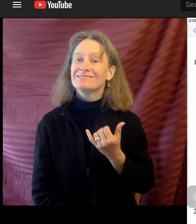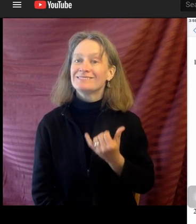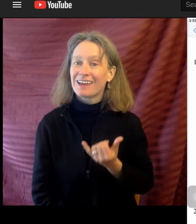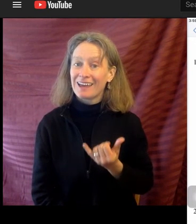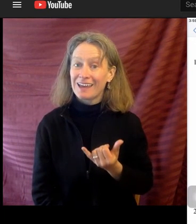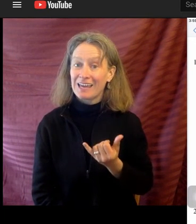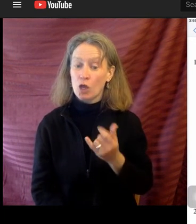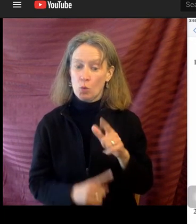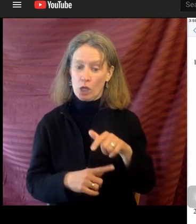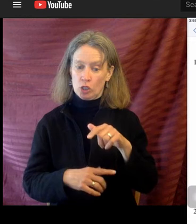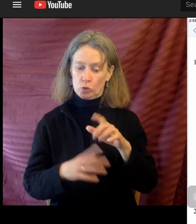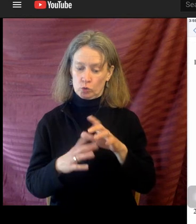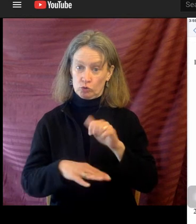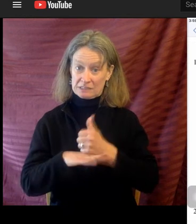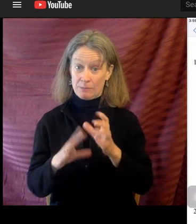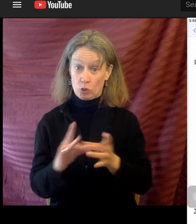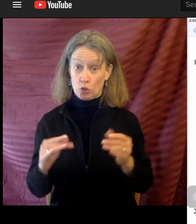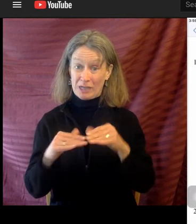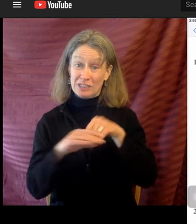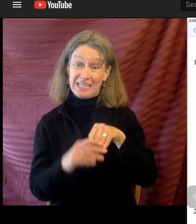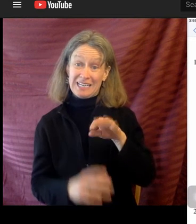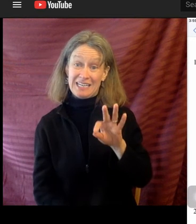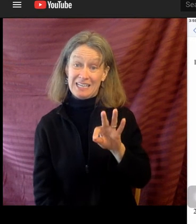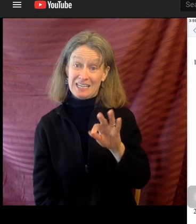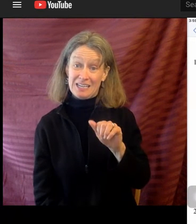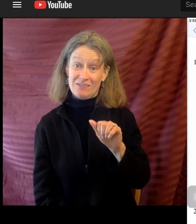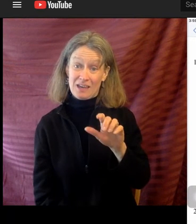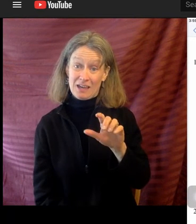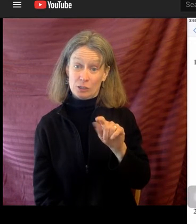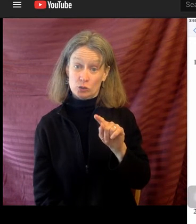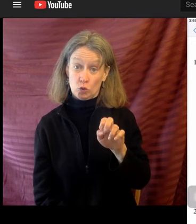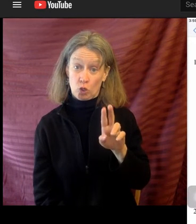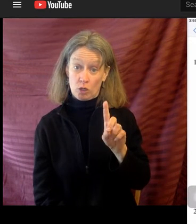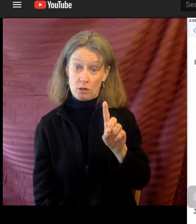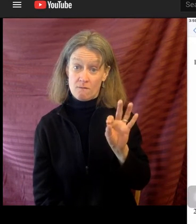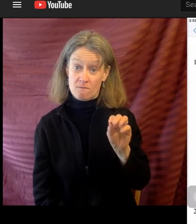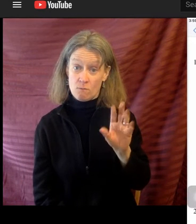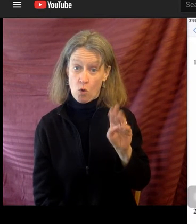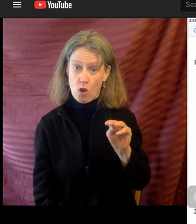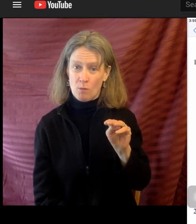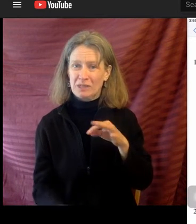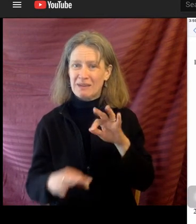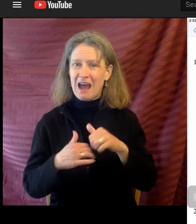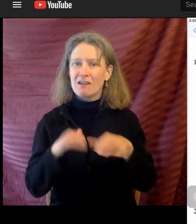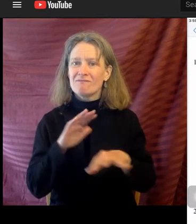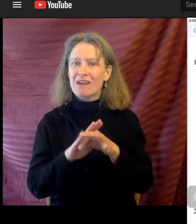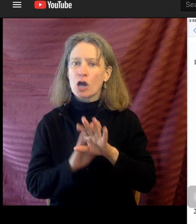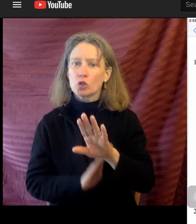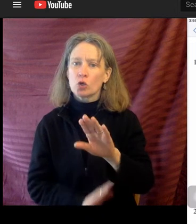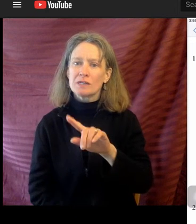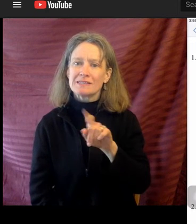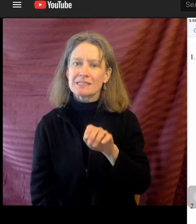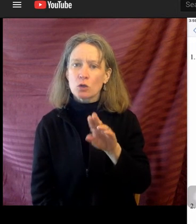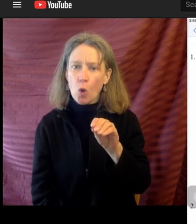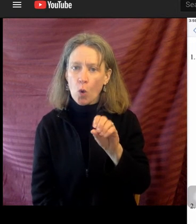factored form, how you can find your zeros, also known as your roots or